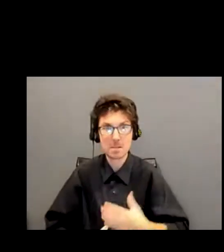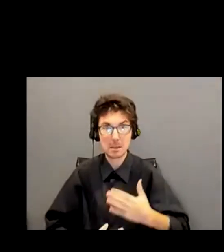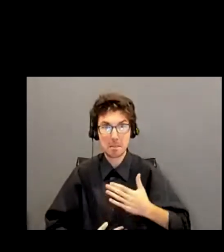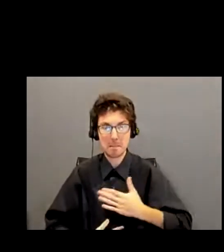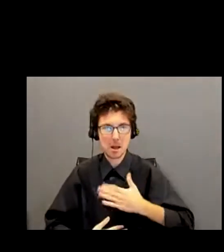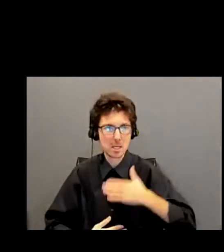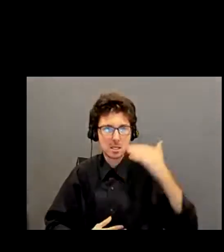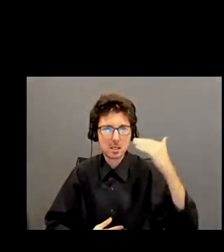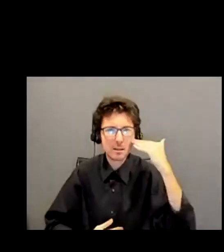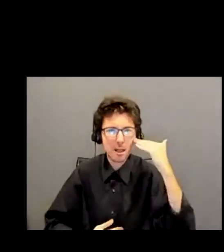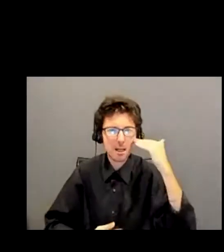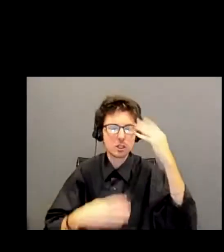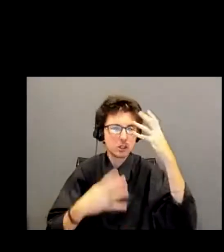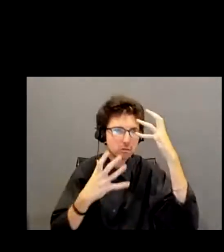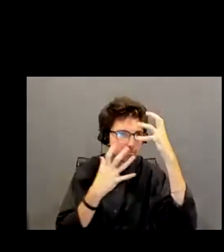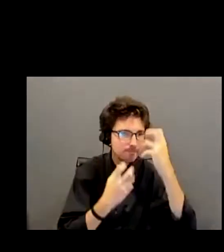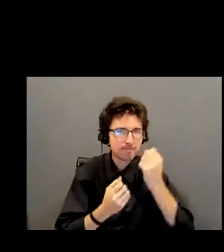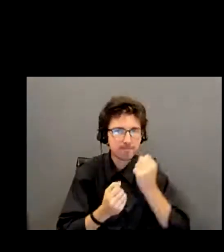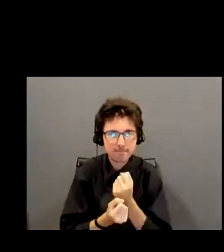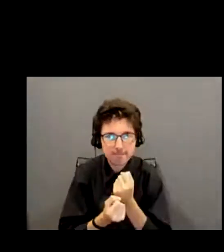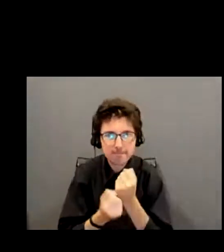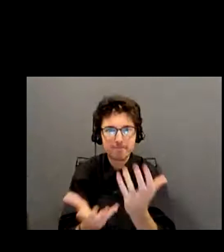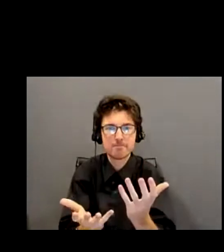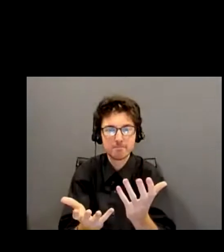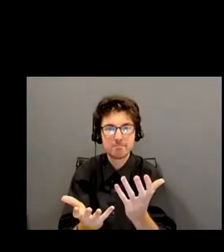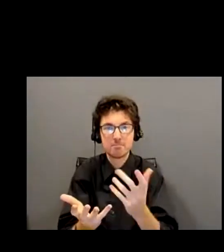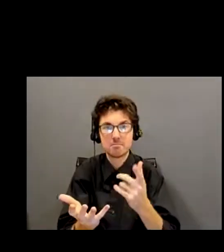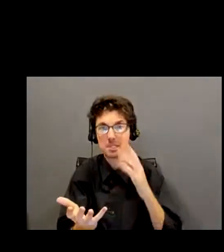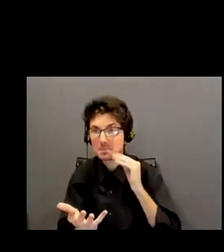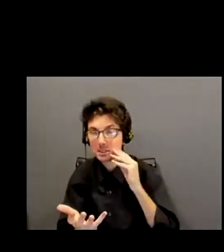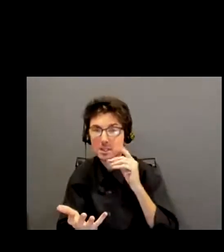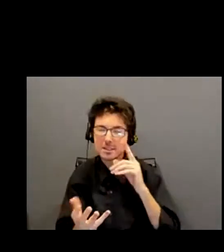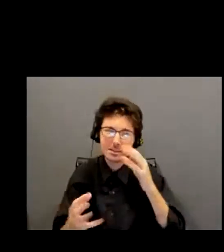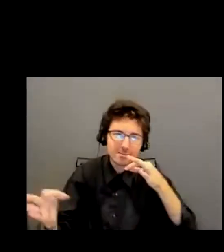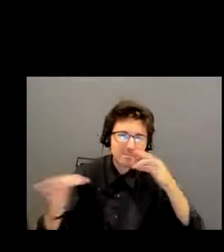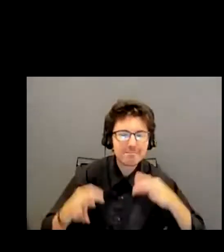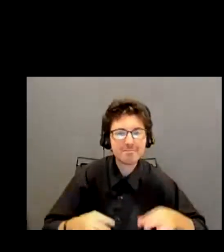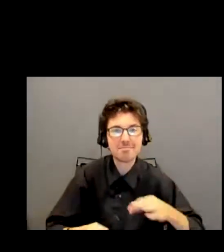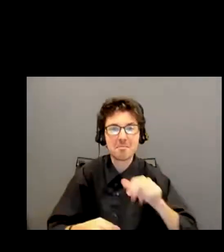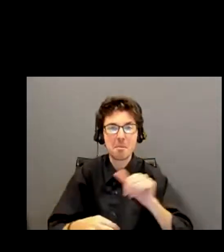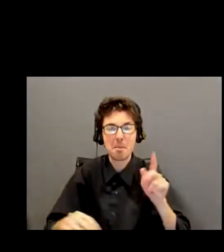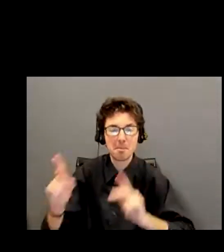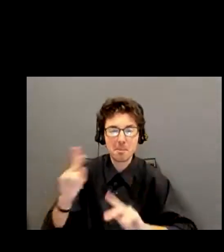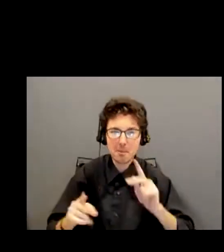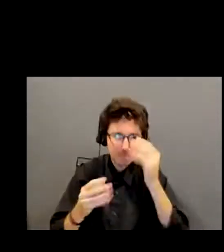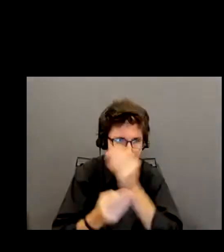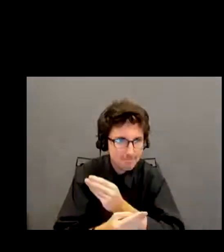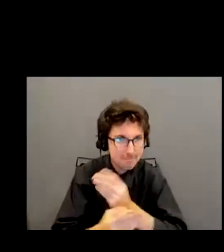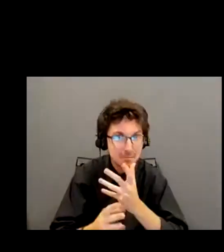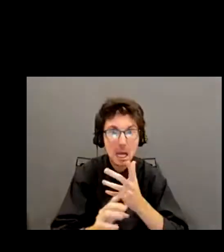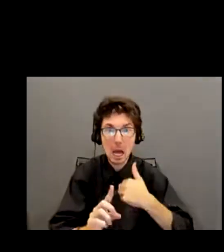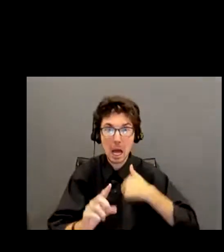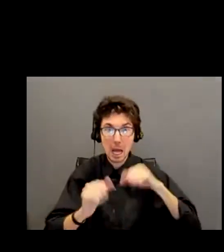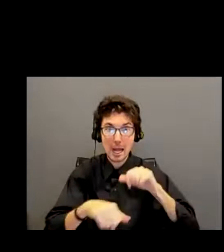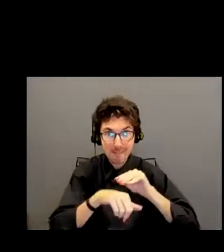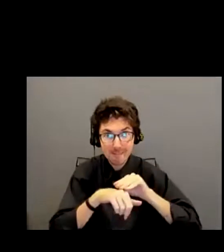to share my experiences with other people. And most importantly, to make a difference in the lives of children